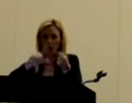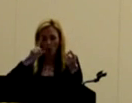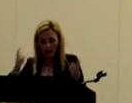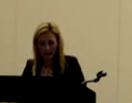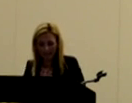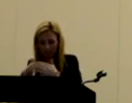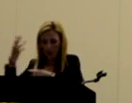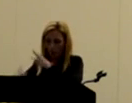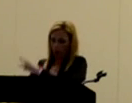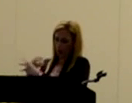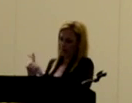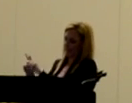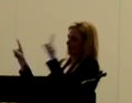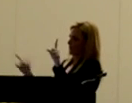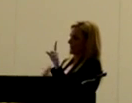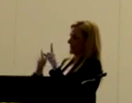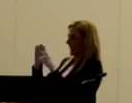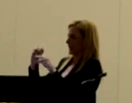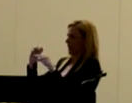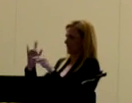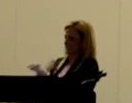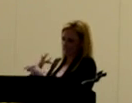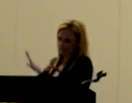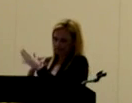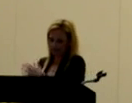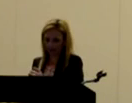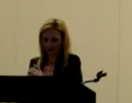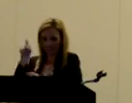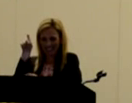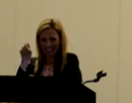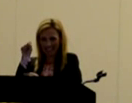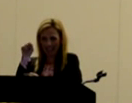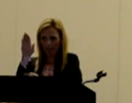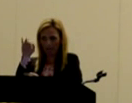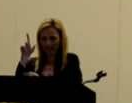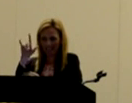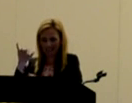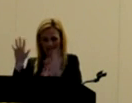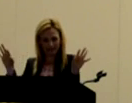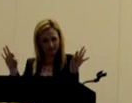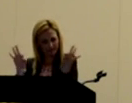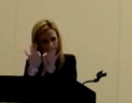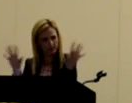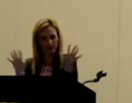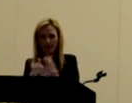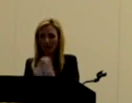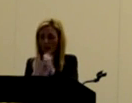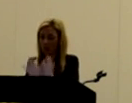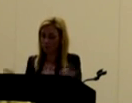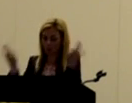their peers, or who lives in a world with a different set of senses, needs stability.